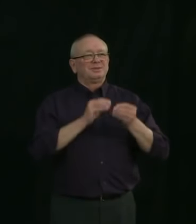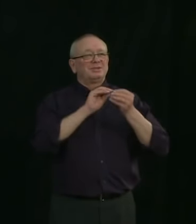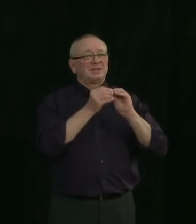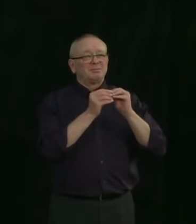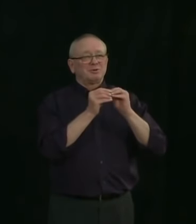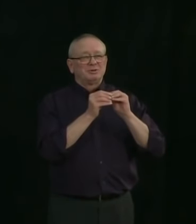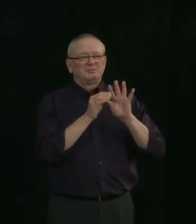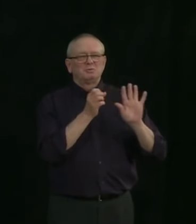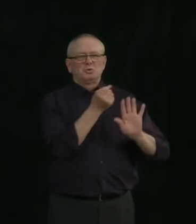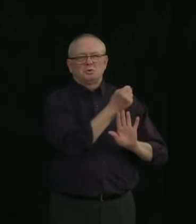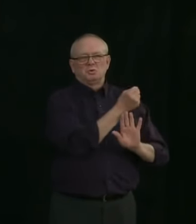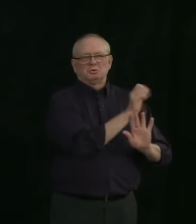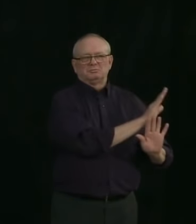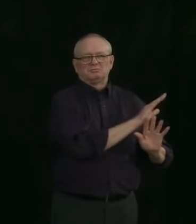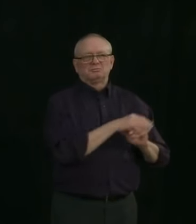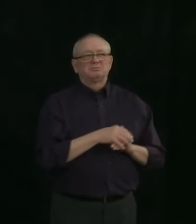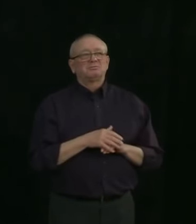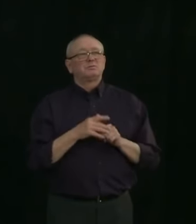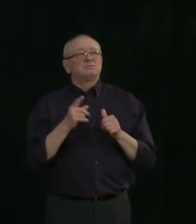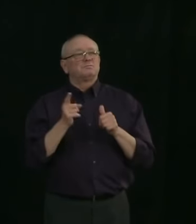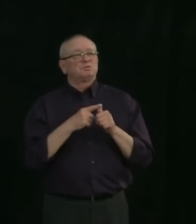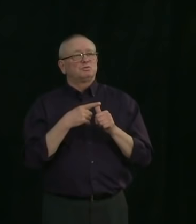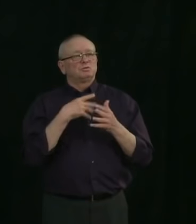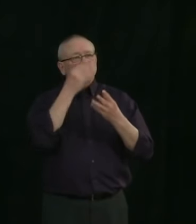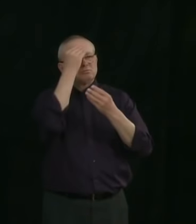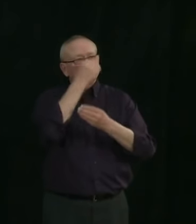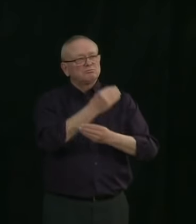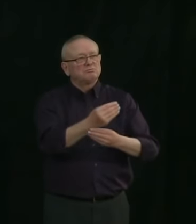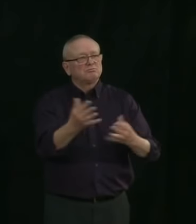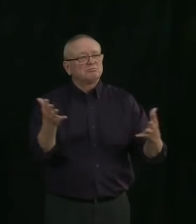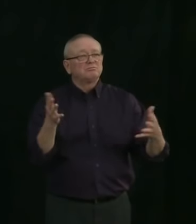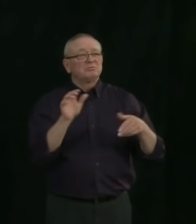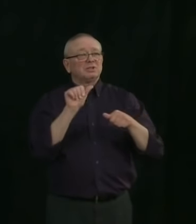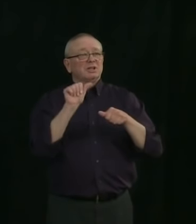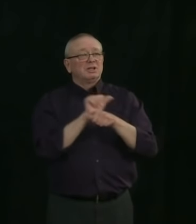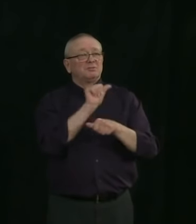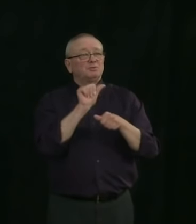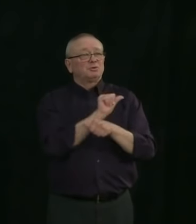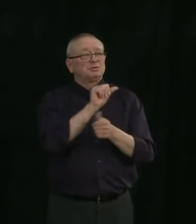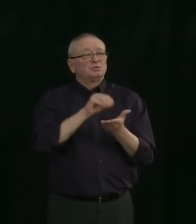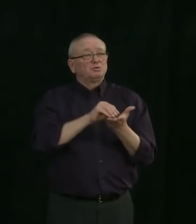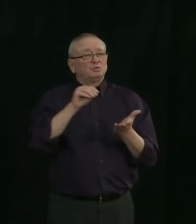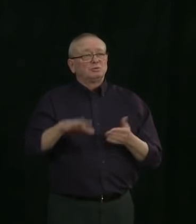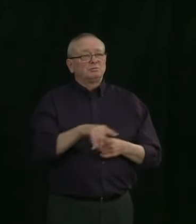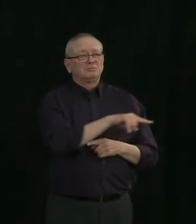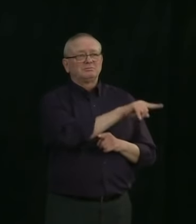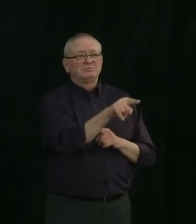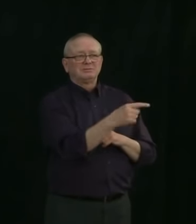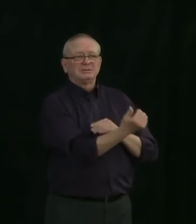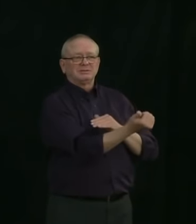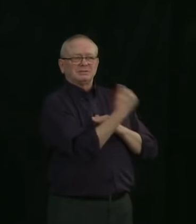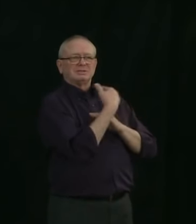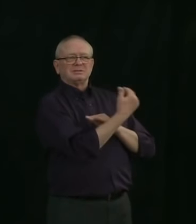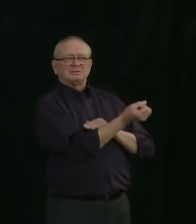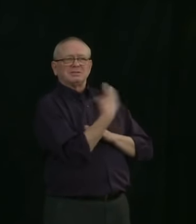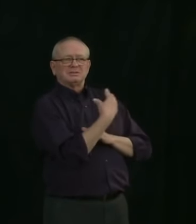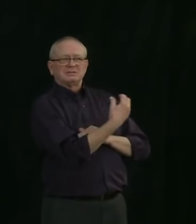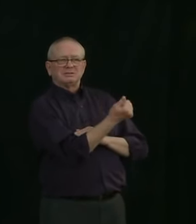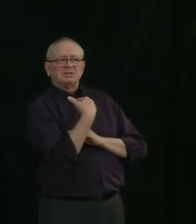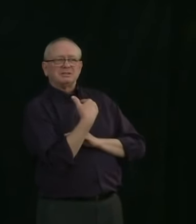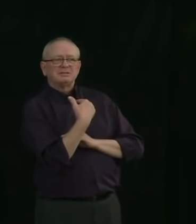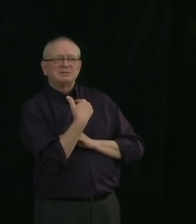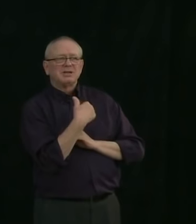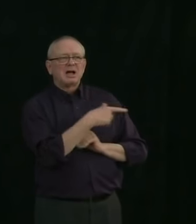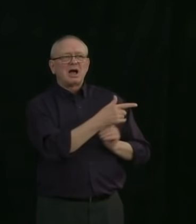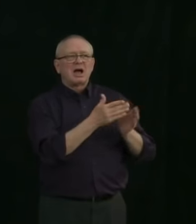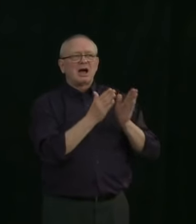been receiving messages from Alberta students over the last few days. They have asked me to pass on their thanks to my team here